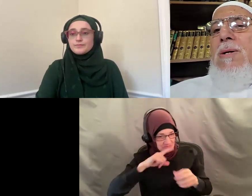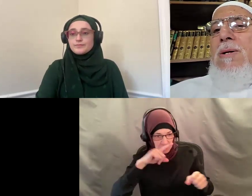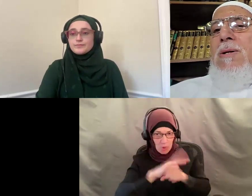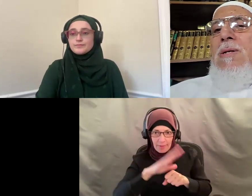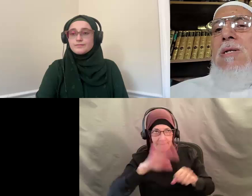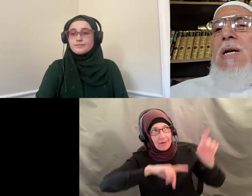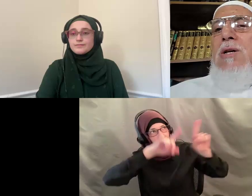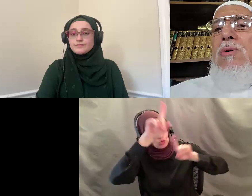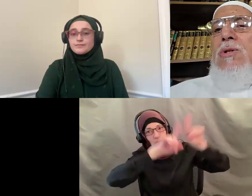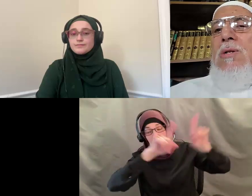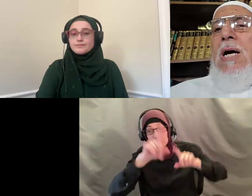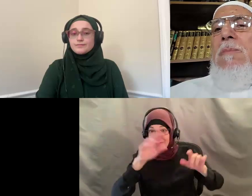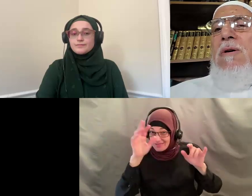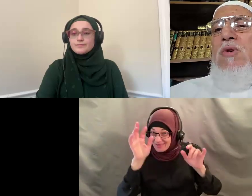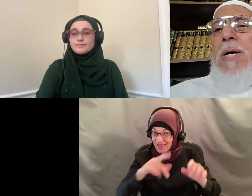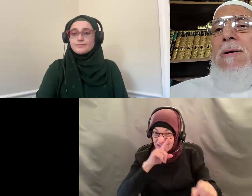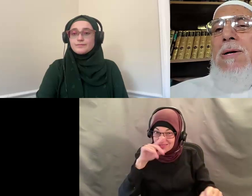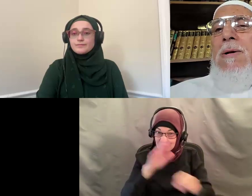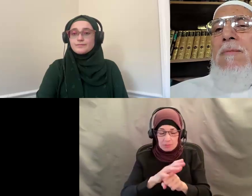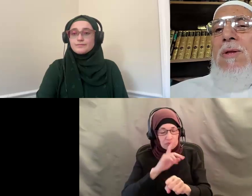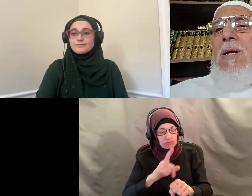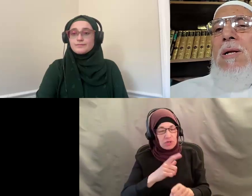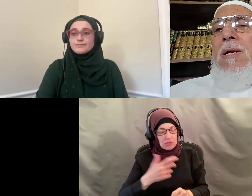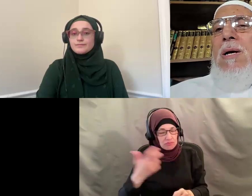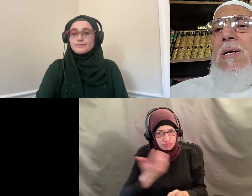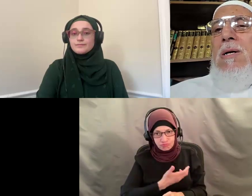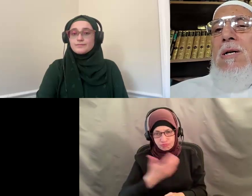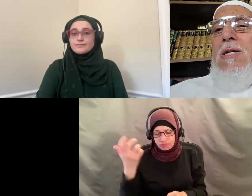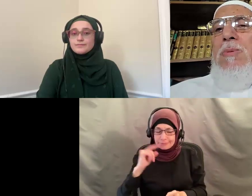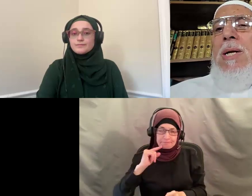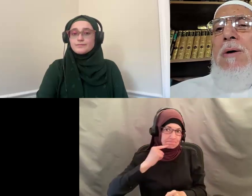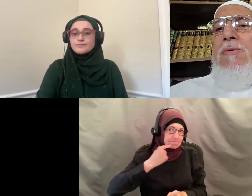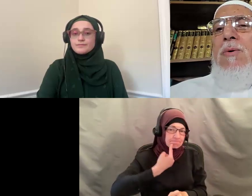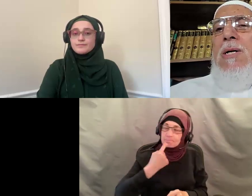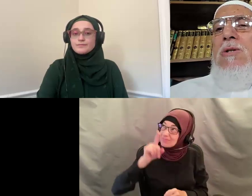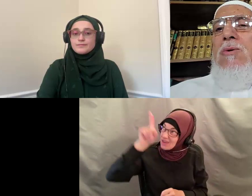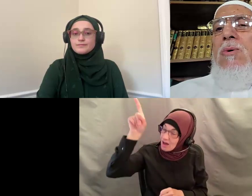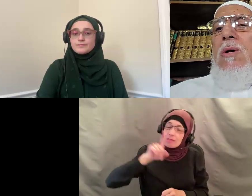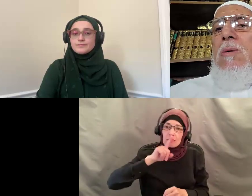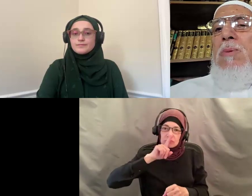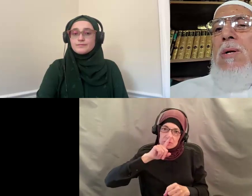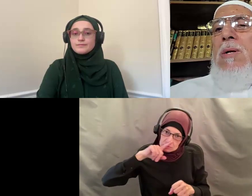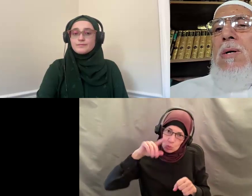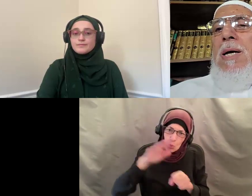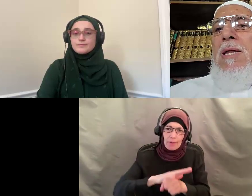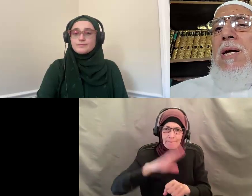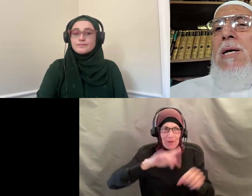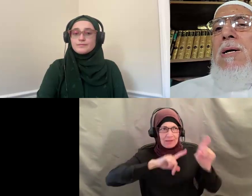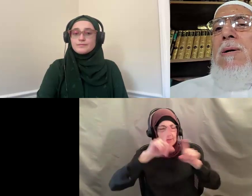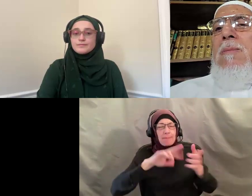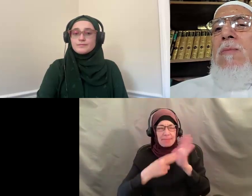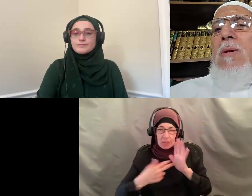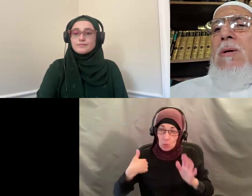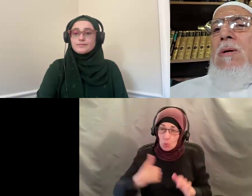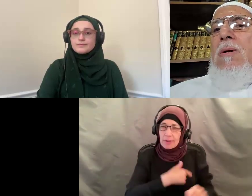oath. This is a huge type of swearing that Allah is putting out for us to ponder and